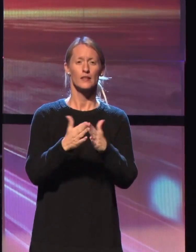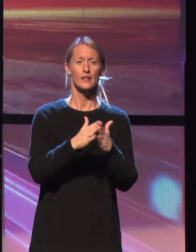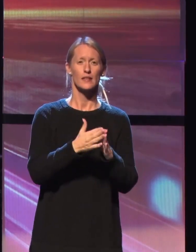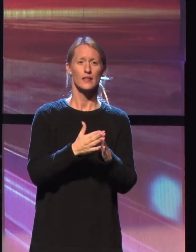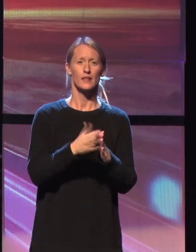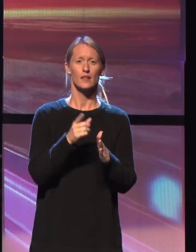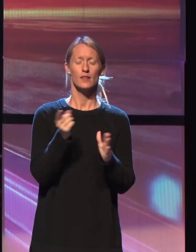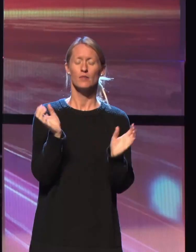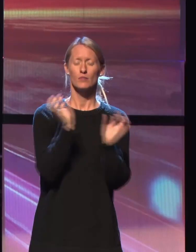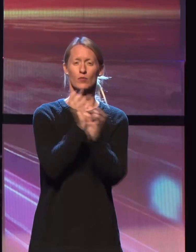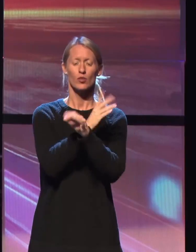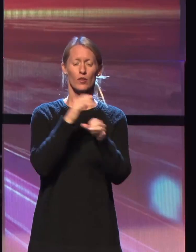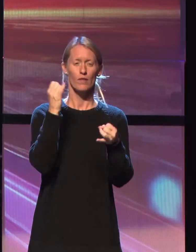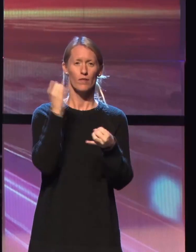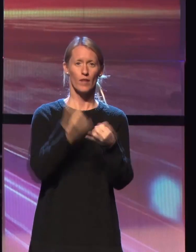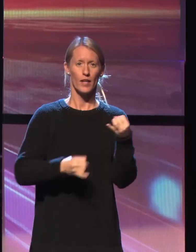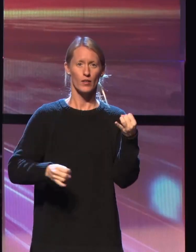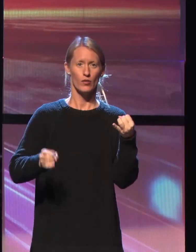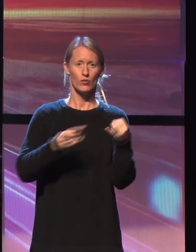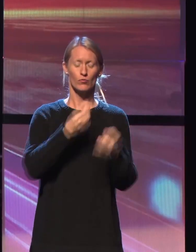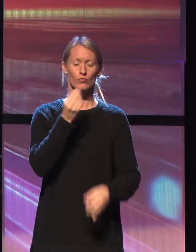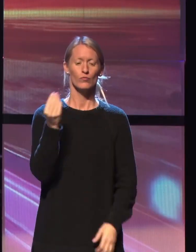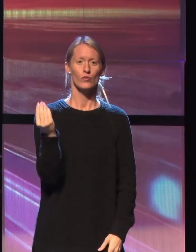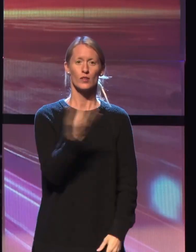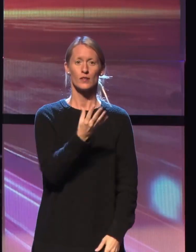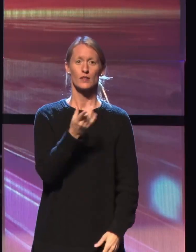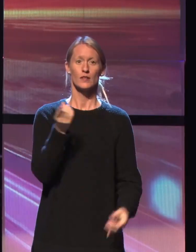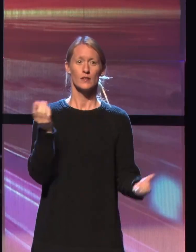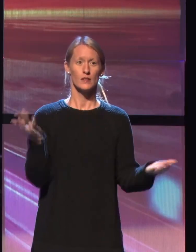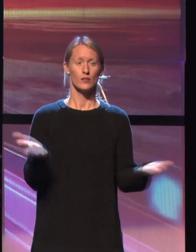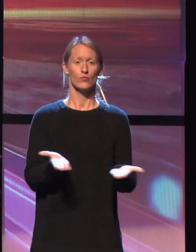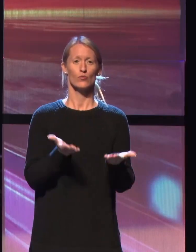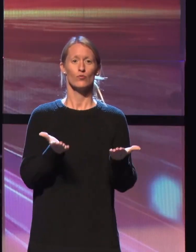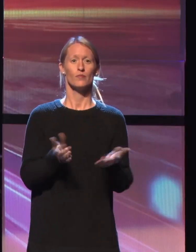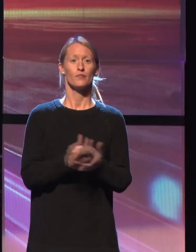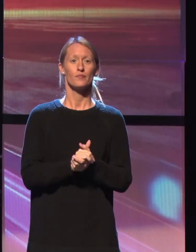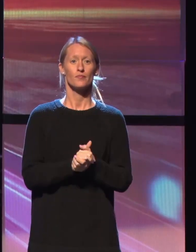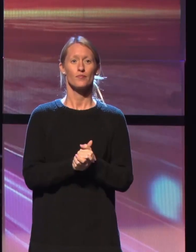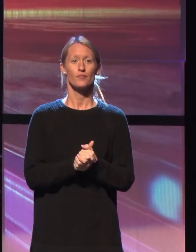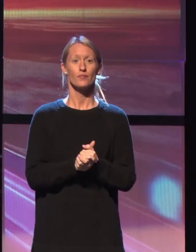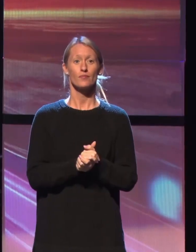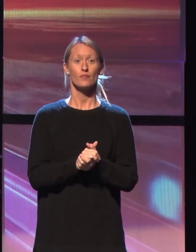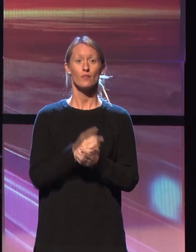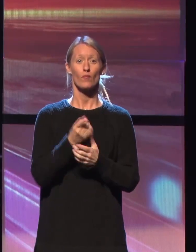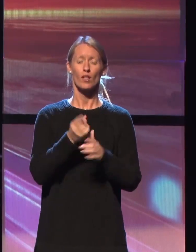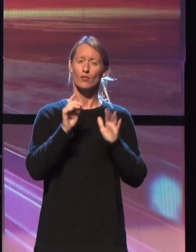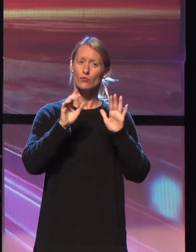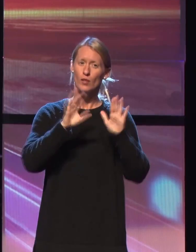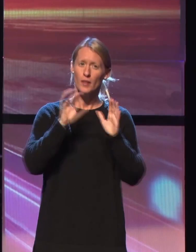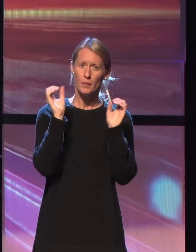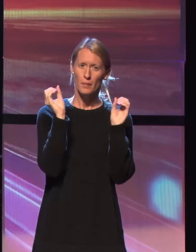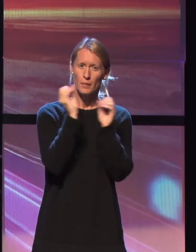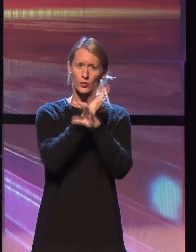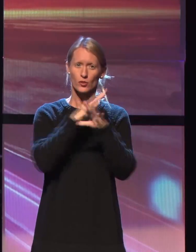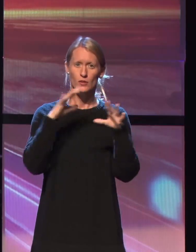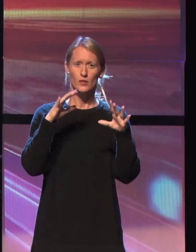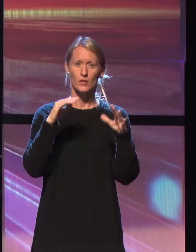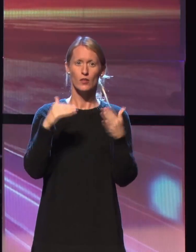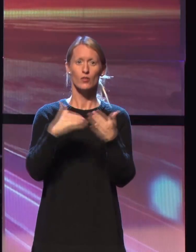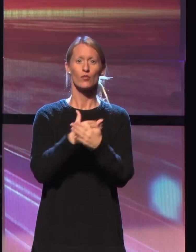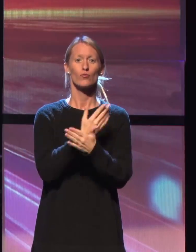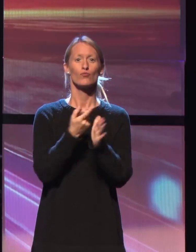the final word in this apocalypse. So one of the great images of the Revelation, if you're familiar with it, is this idea of the